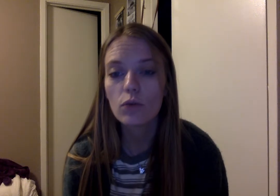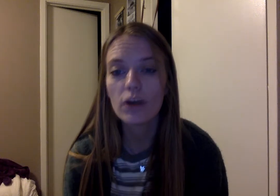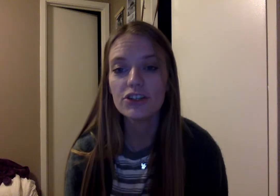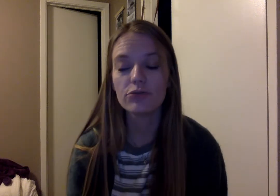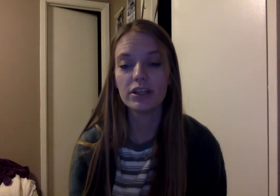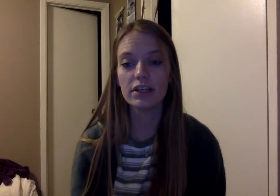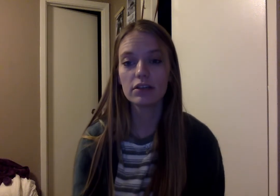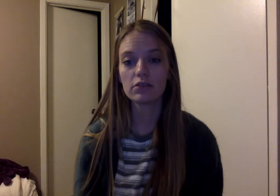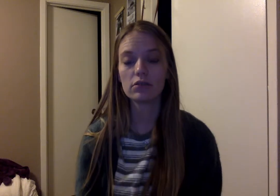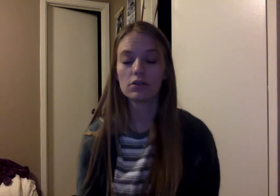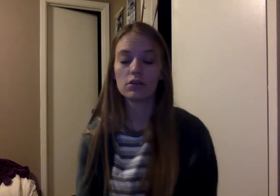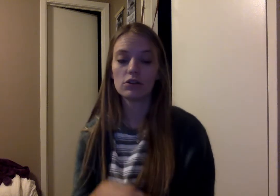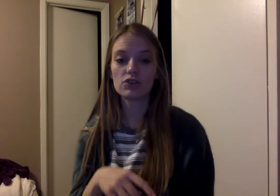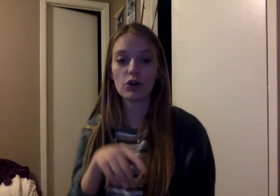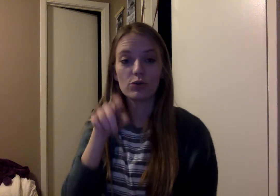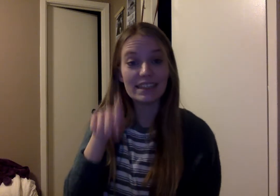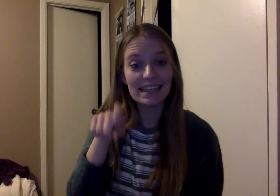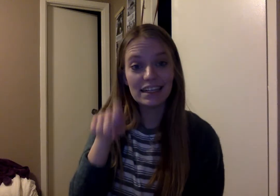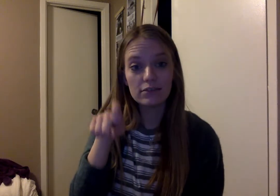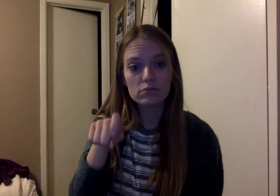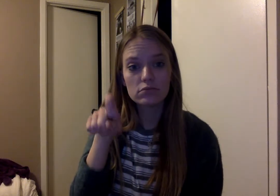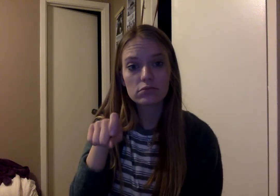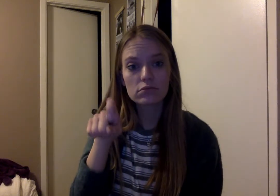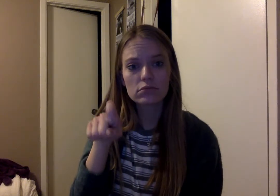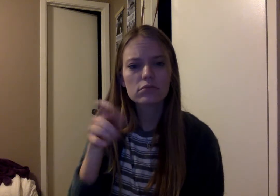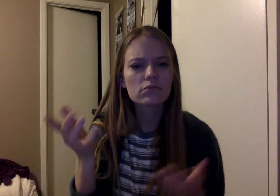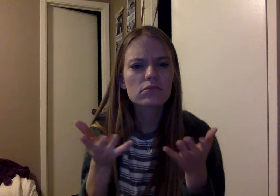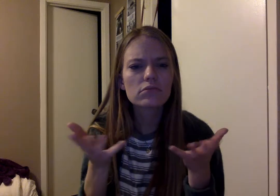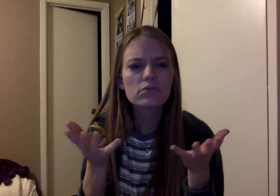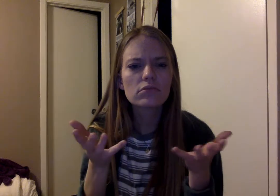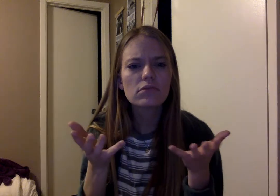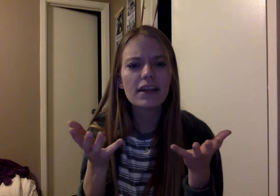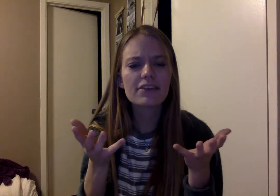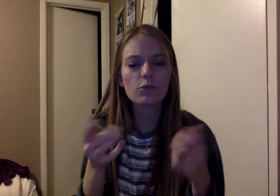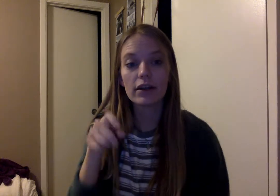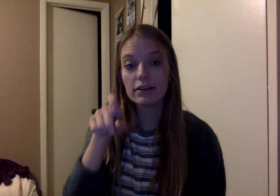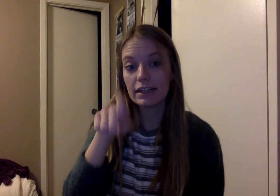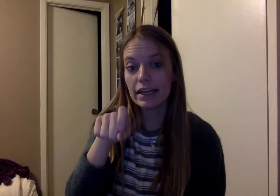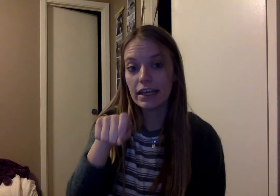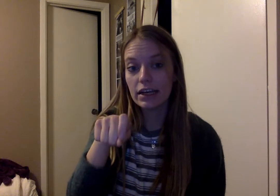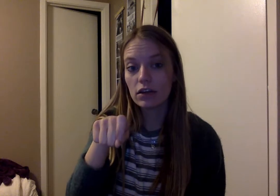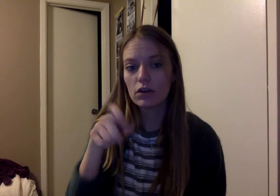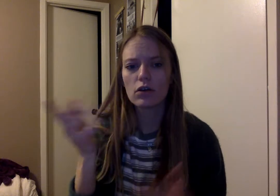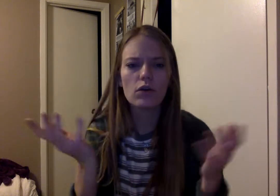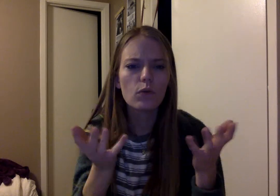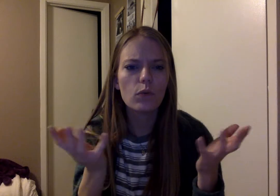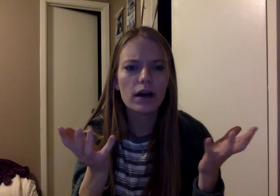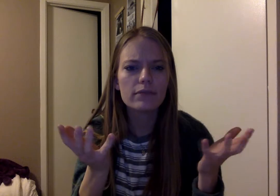What do you need? So need. And that's what. Need what?